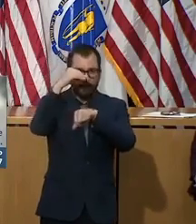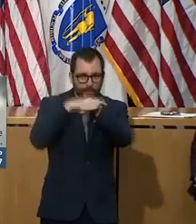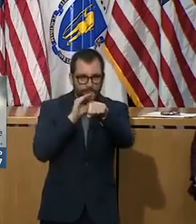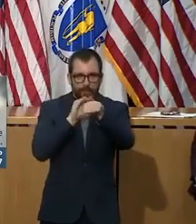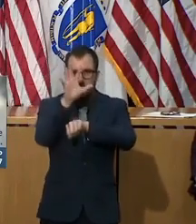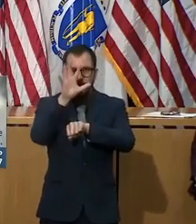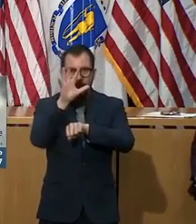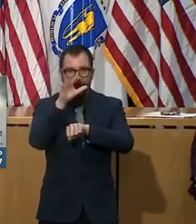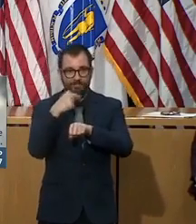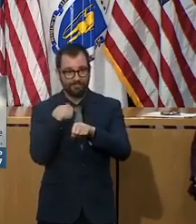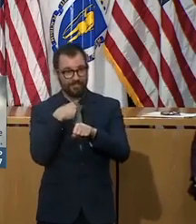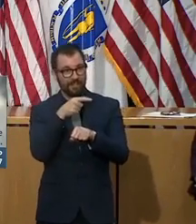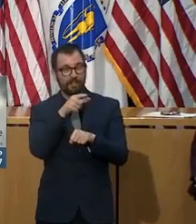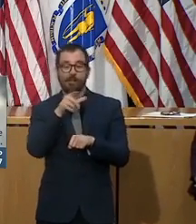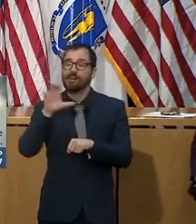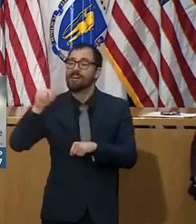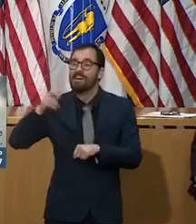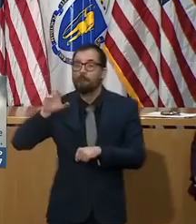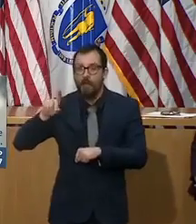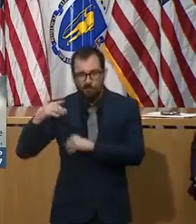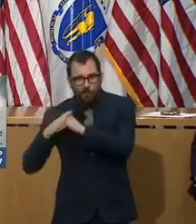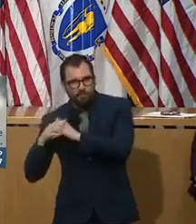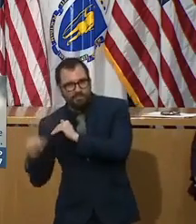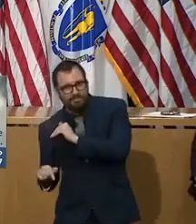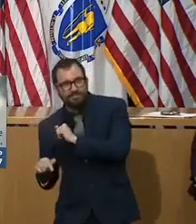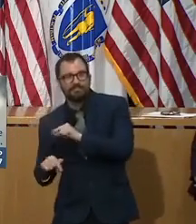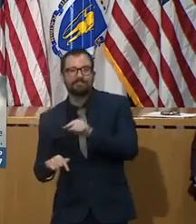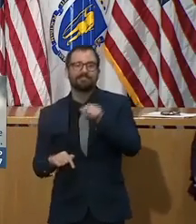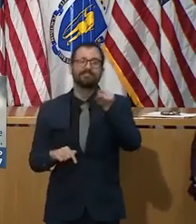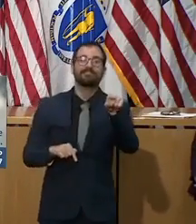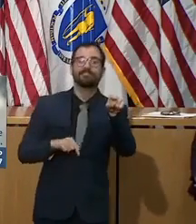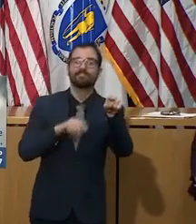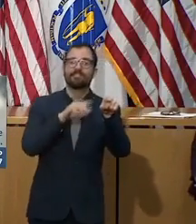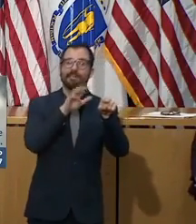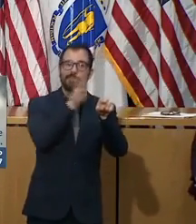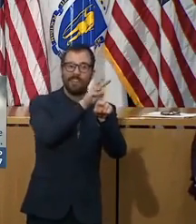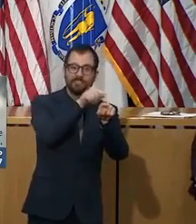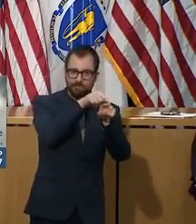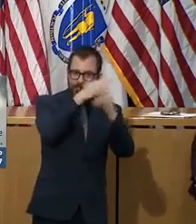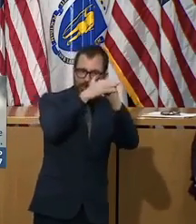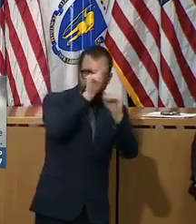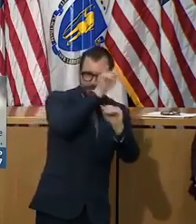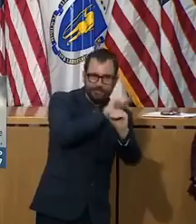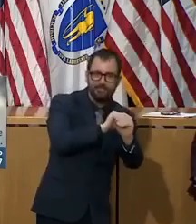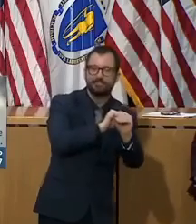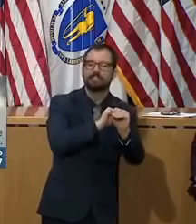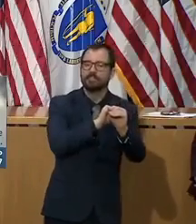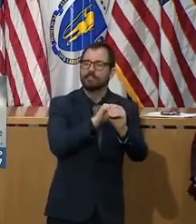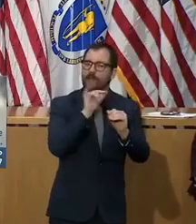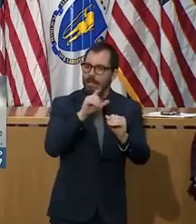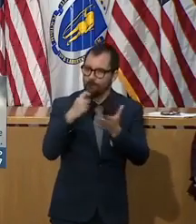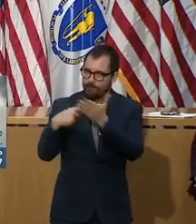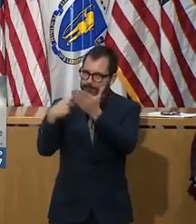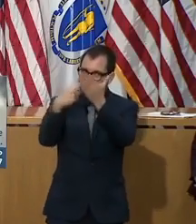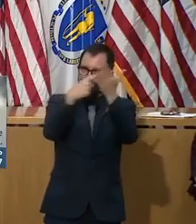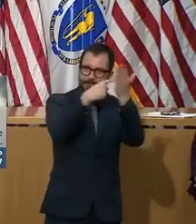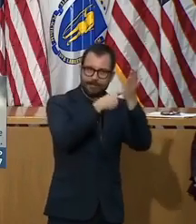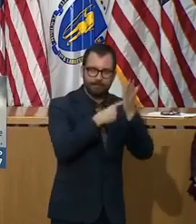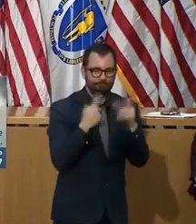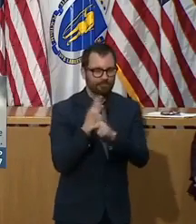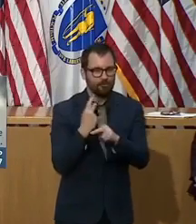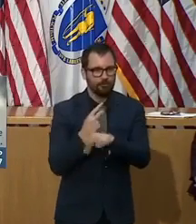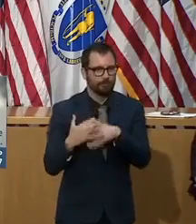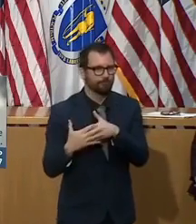to see us try to act in as coordinated a policy as we possibly can. And under those kinds of terms,